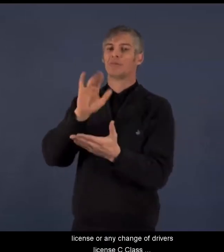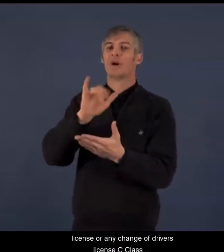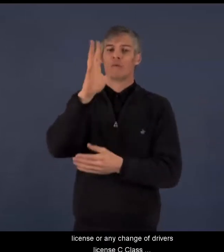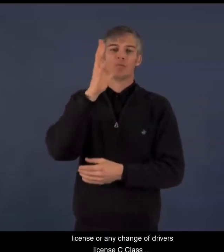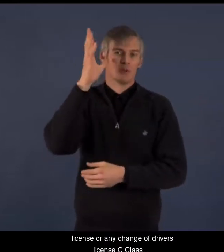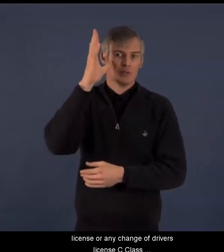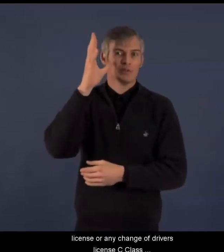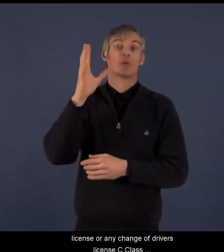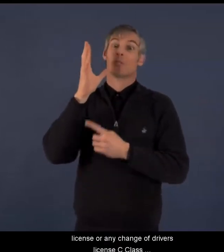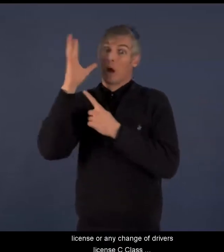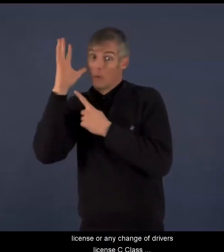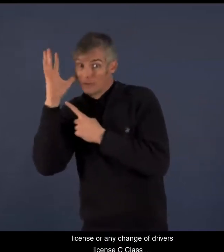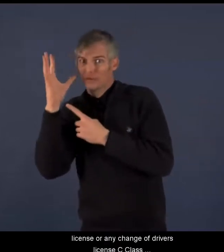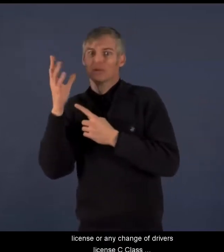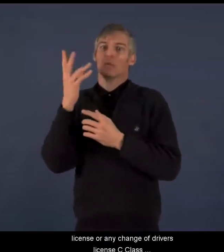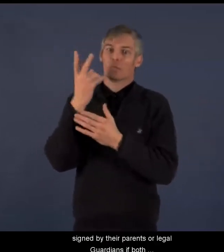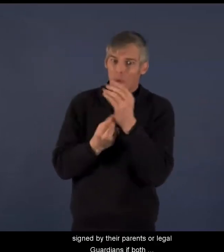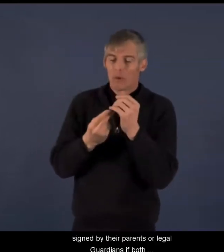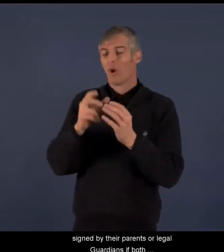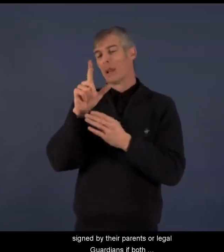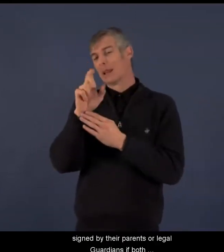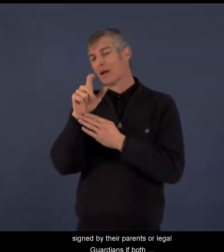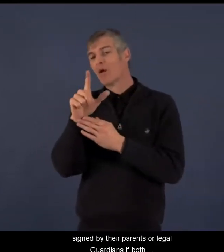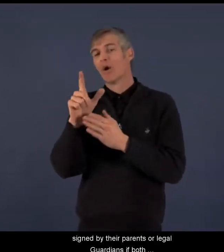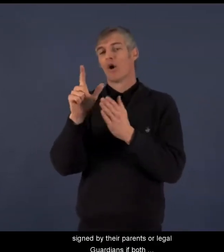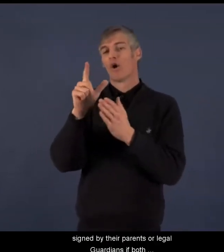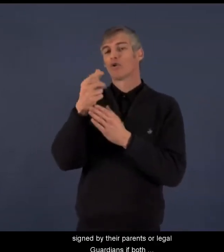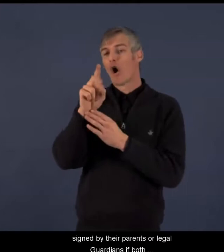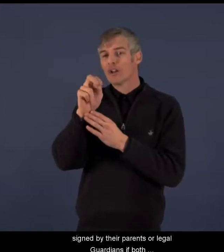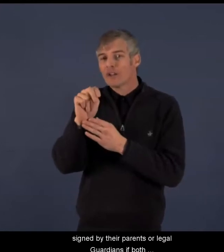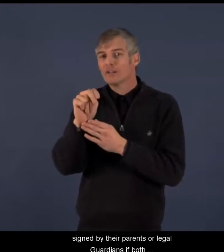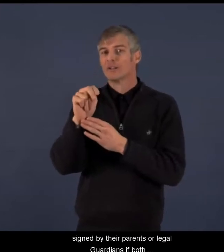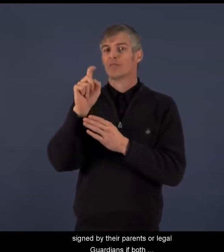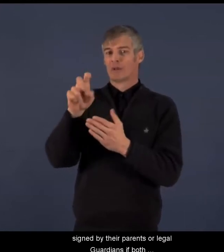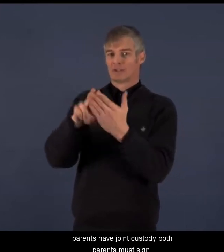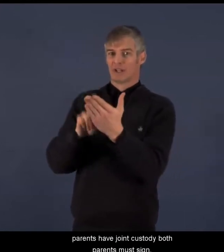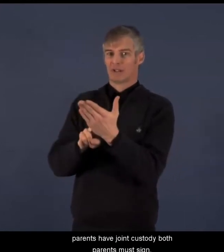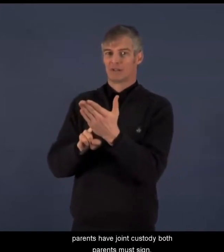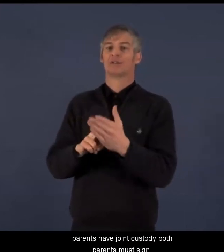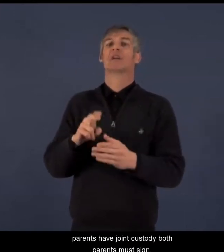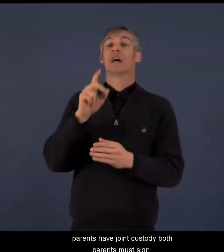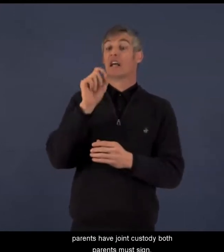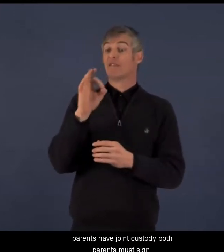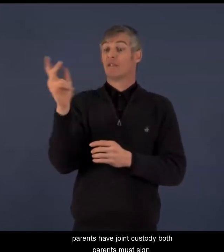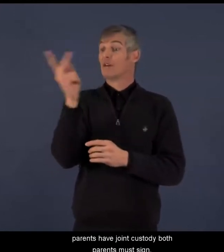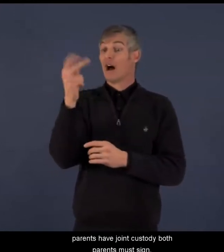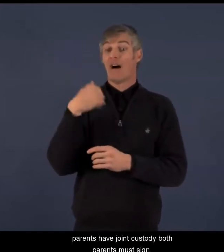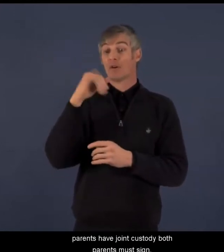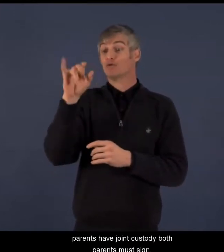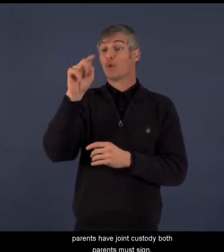change of driver's license class signed by their parents or legal guardians. If both parents have joint custody, both parents must